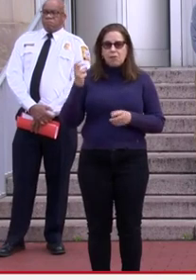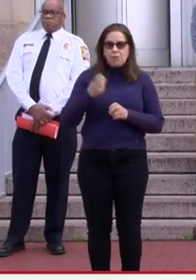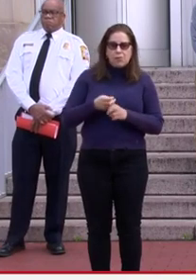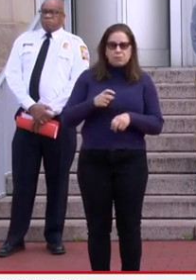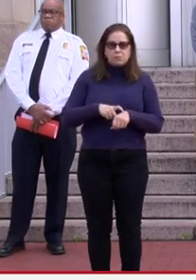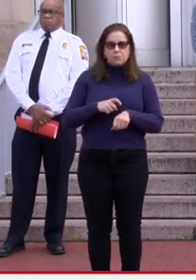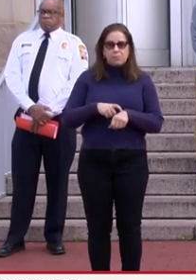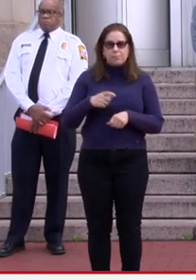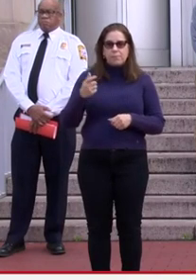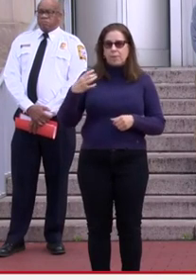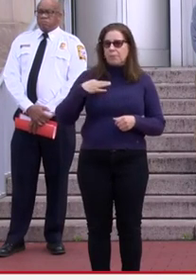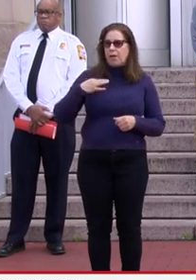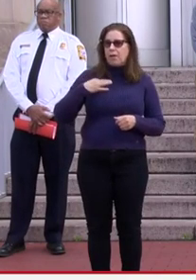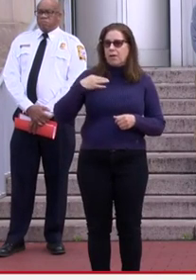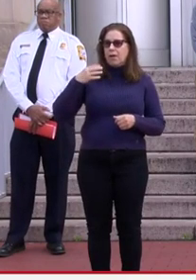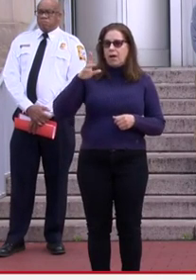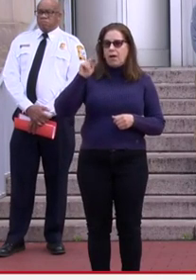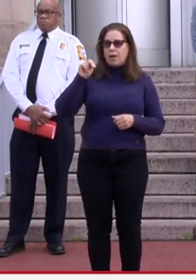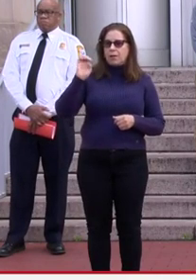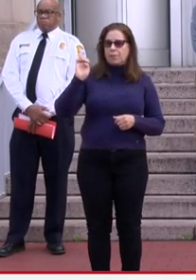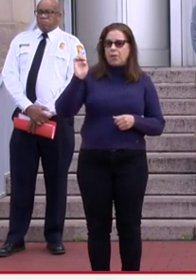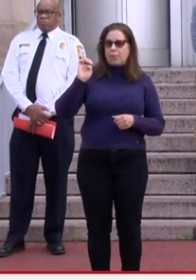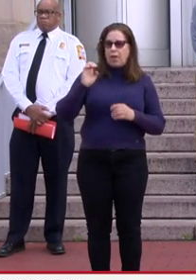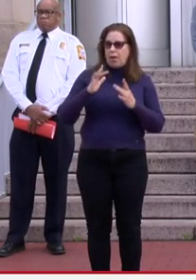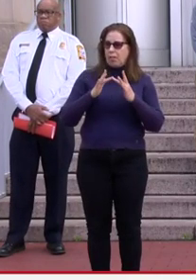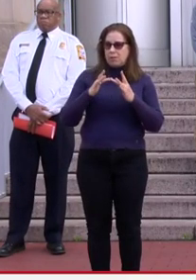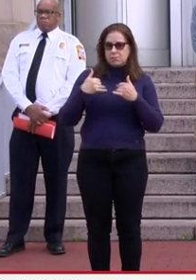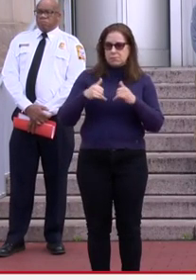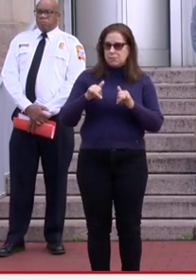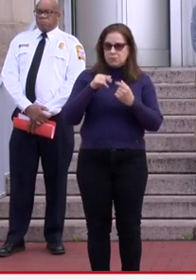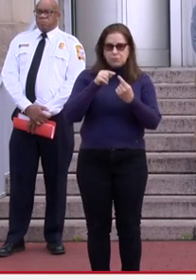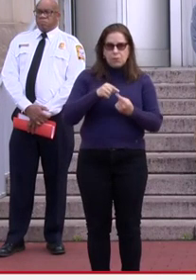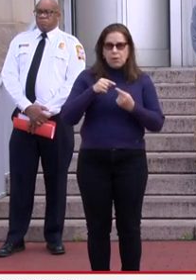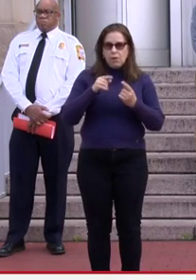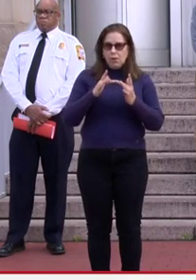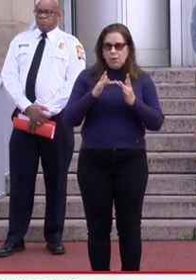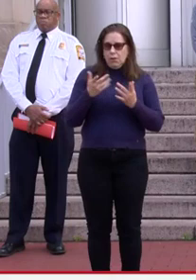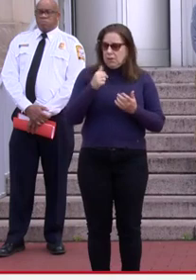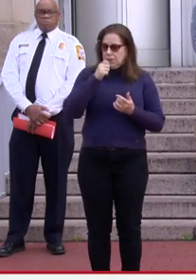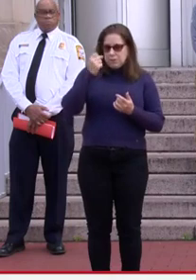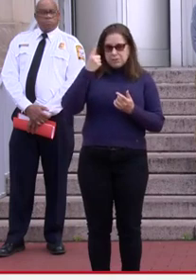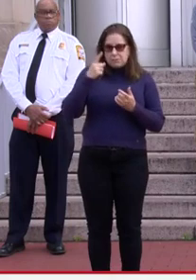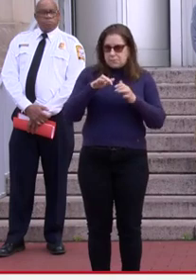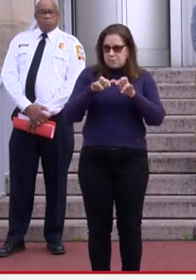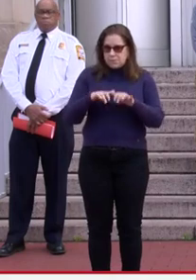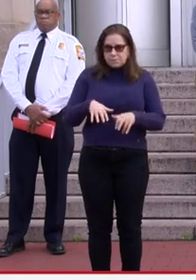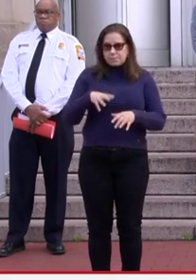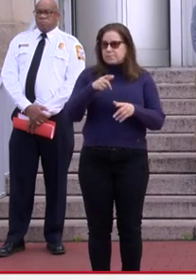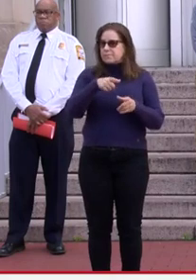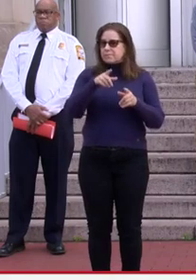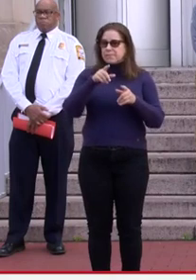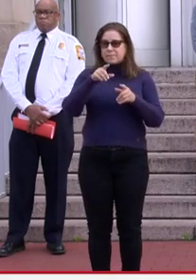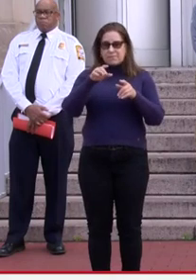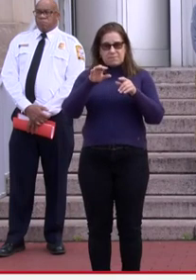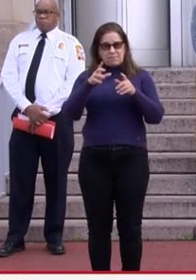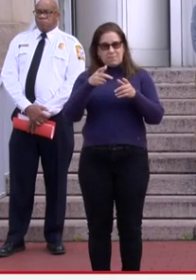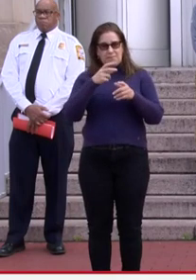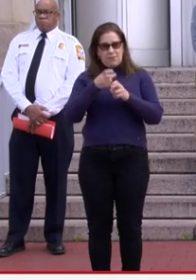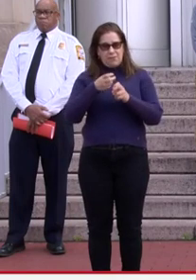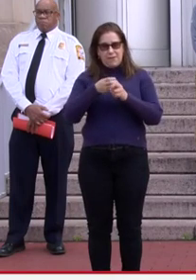they're saying the online application forms have not been updated and it's not allowing for the new